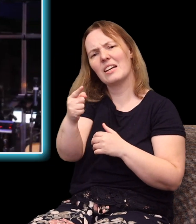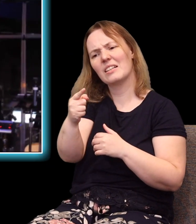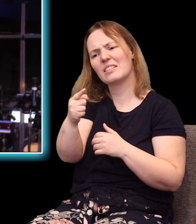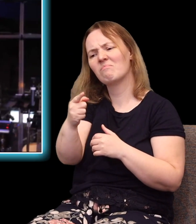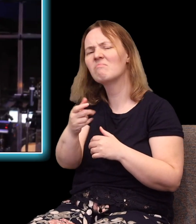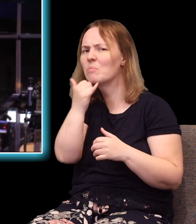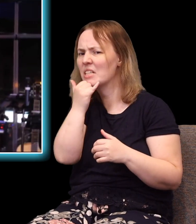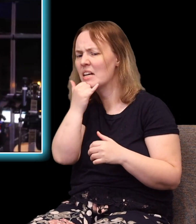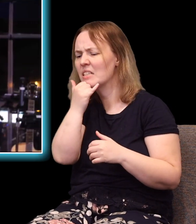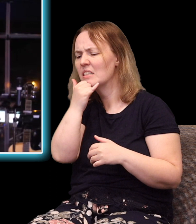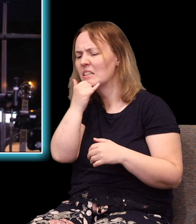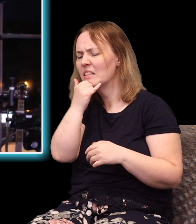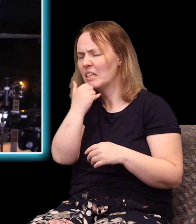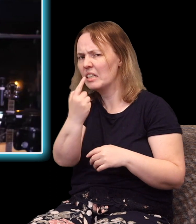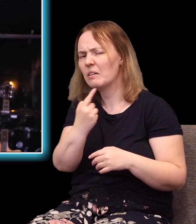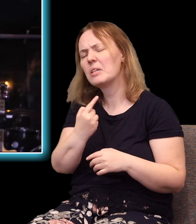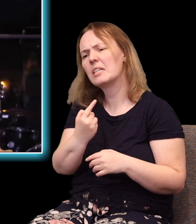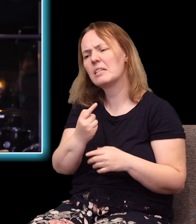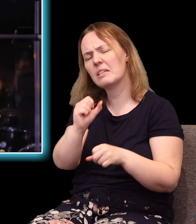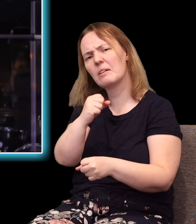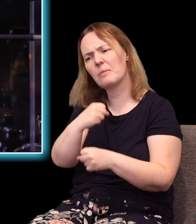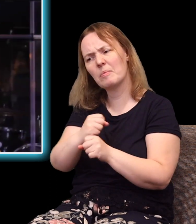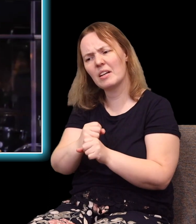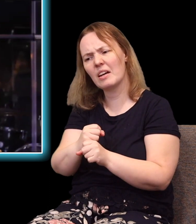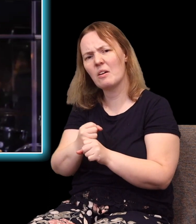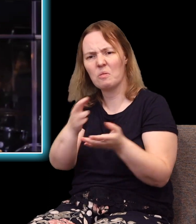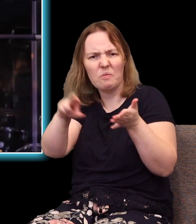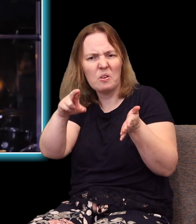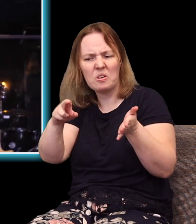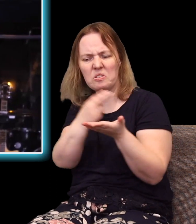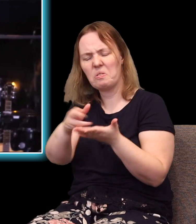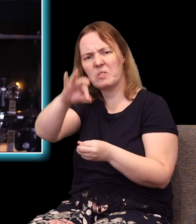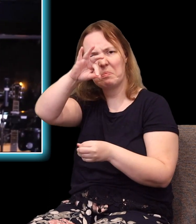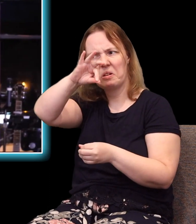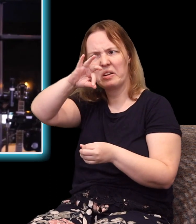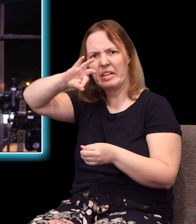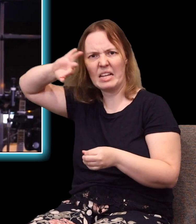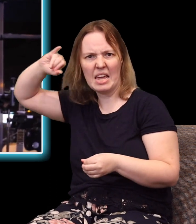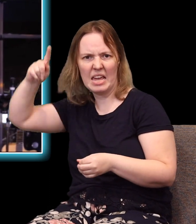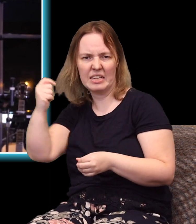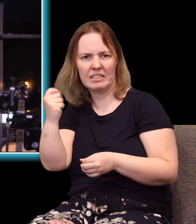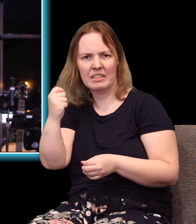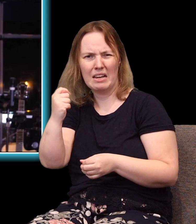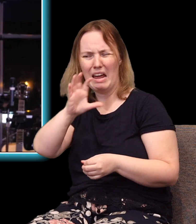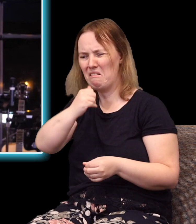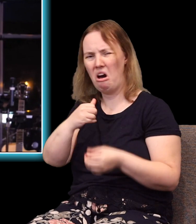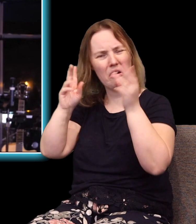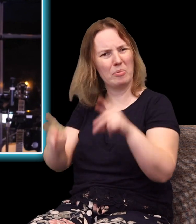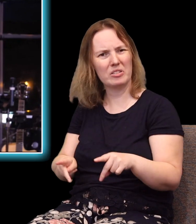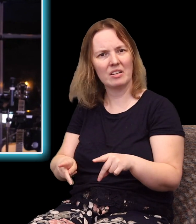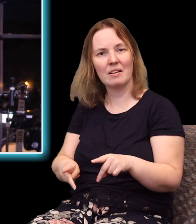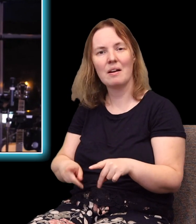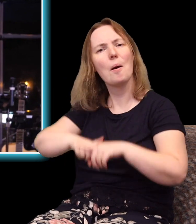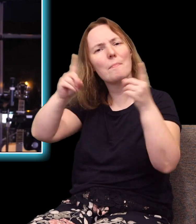common mistake that people make and that Christians make is referring to the Holy Spirit as it, right? Rather than